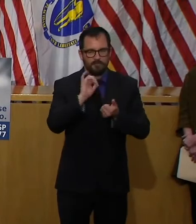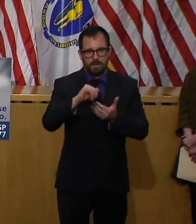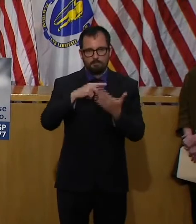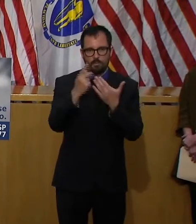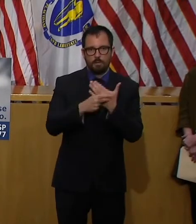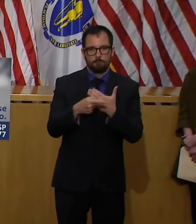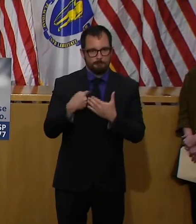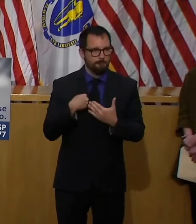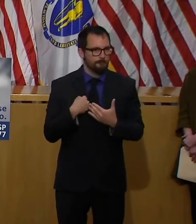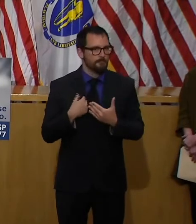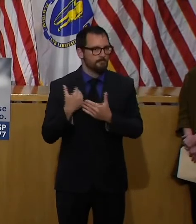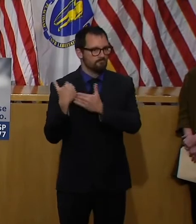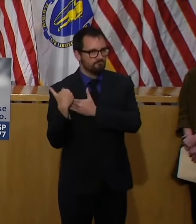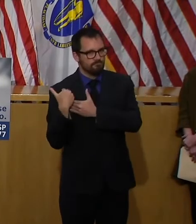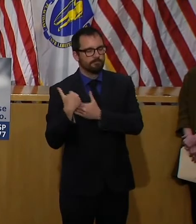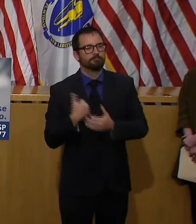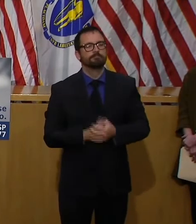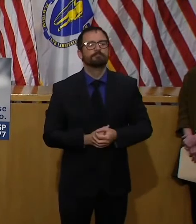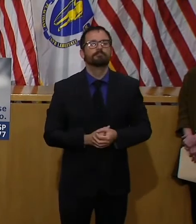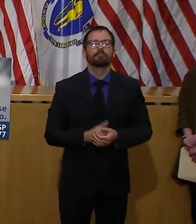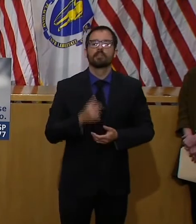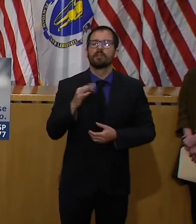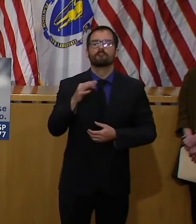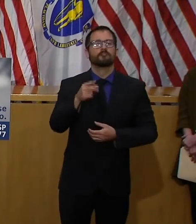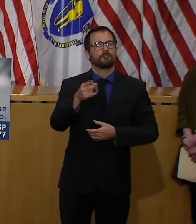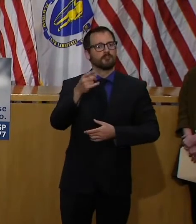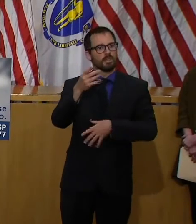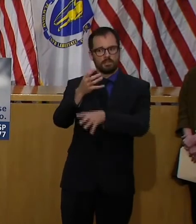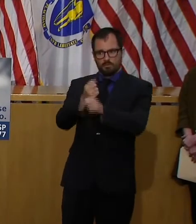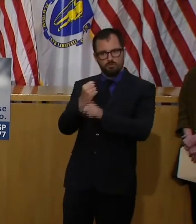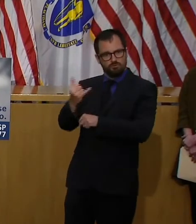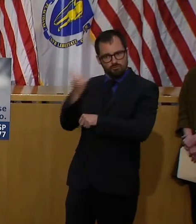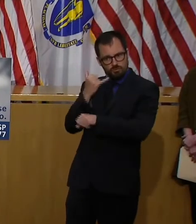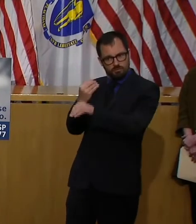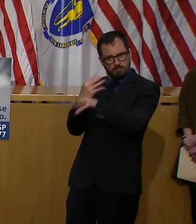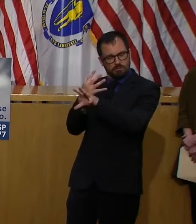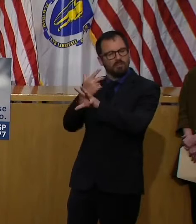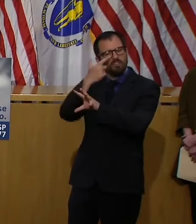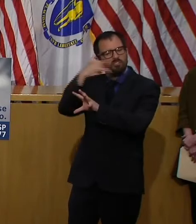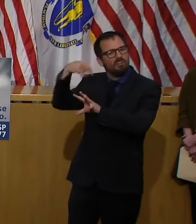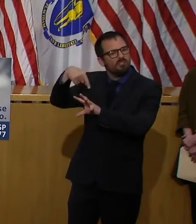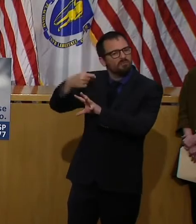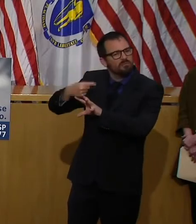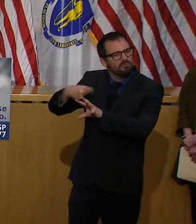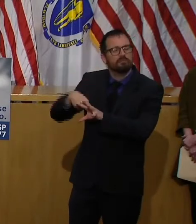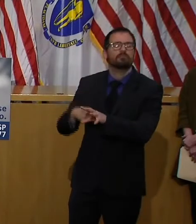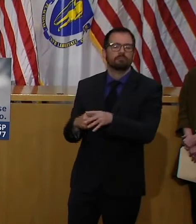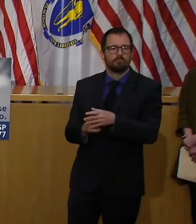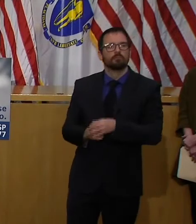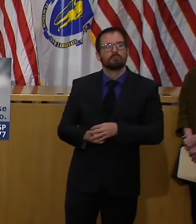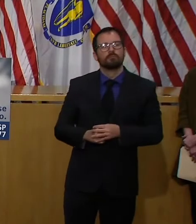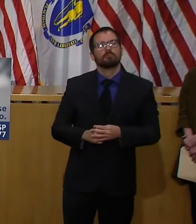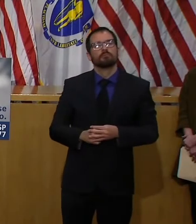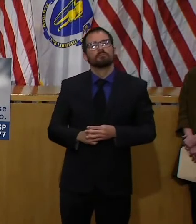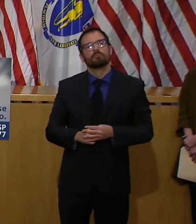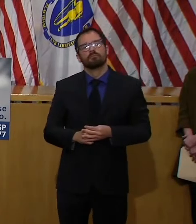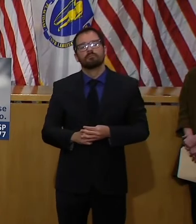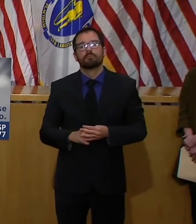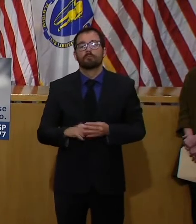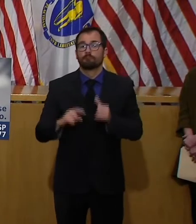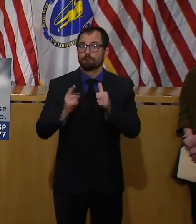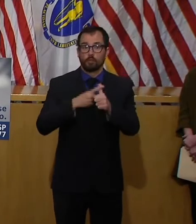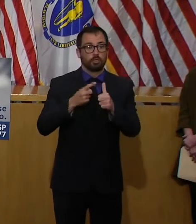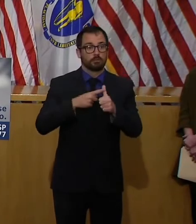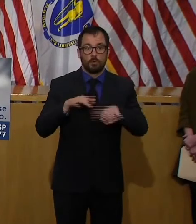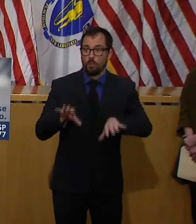call from the Community Tracing Collaborative. I'll start by saying that contact tracing has been going on for a long time before